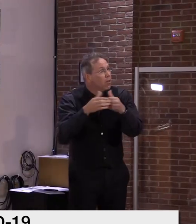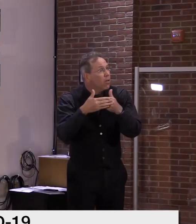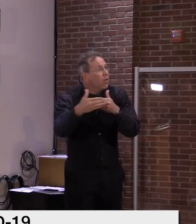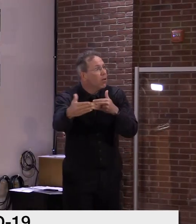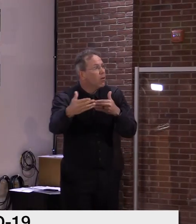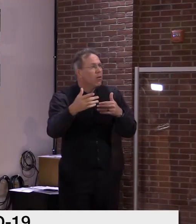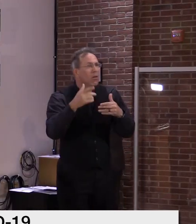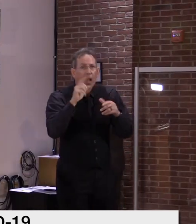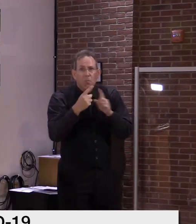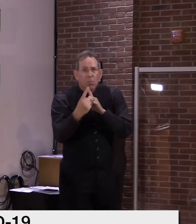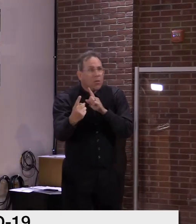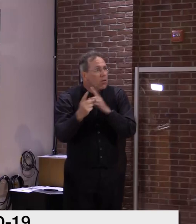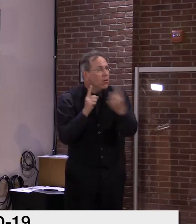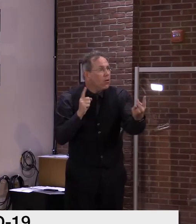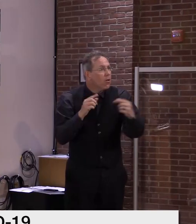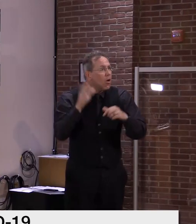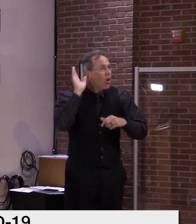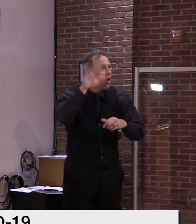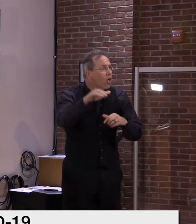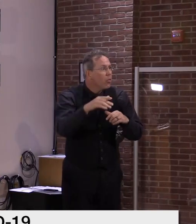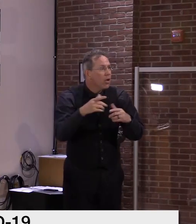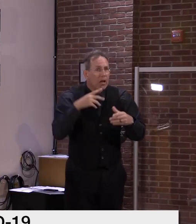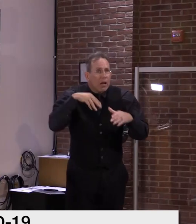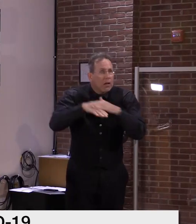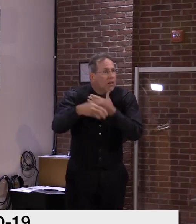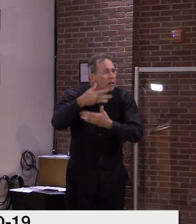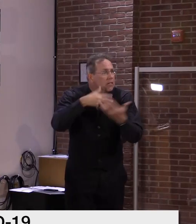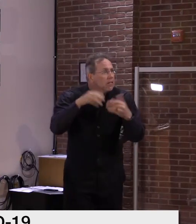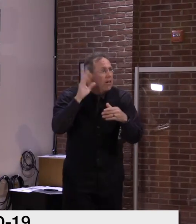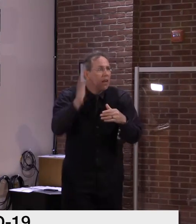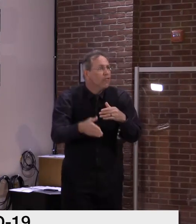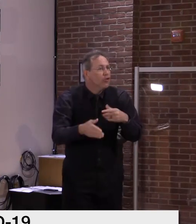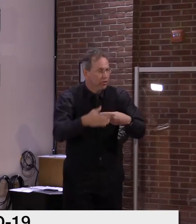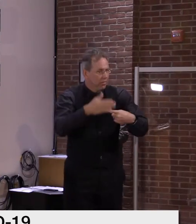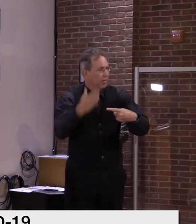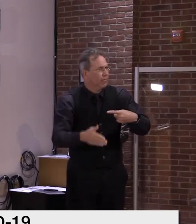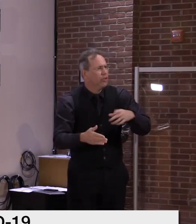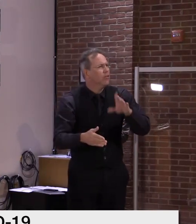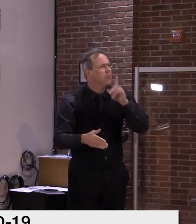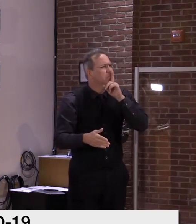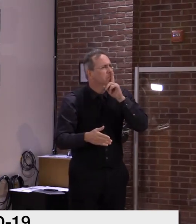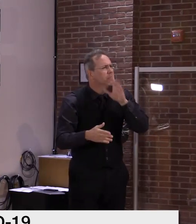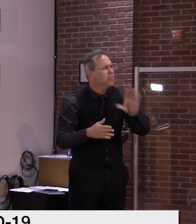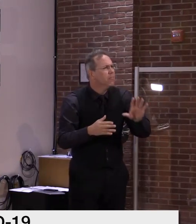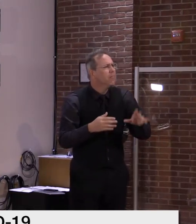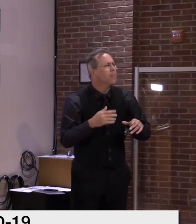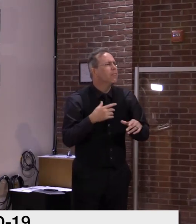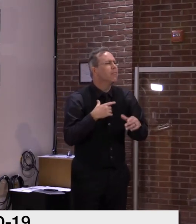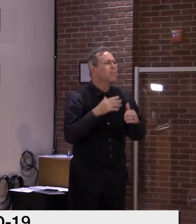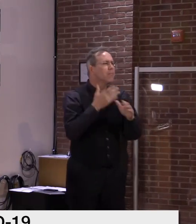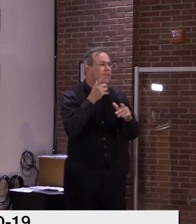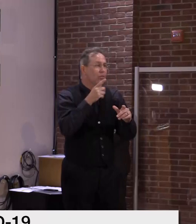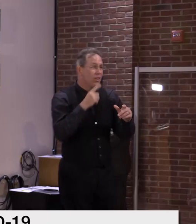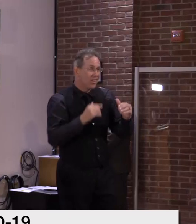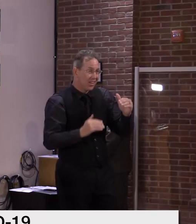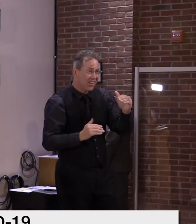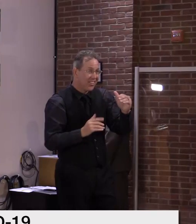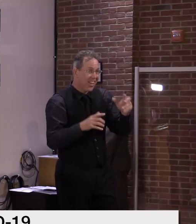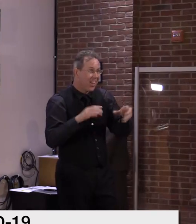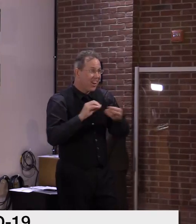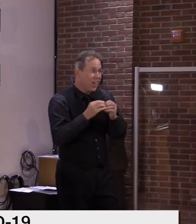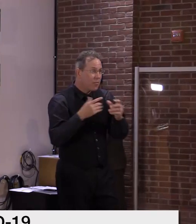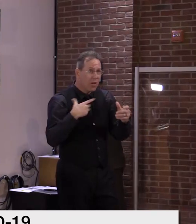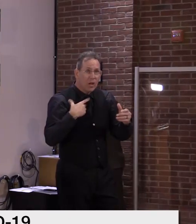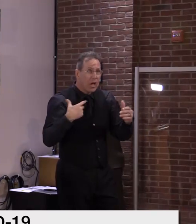indoors again, or anything of that sort. Because really, when you get to the level of vaccination that